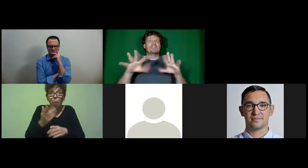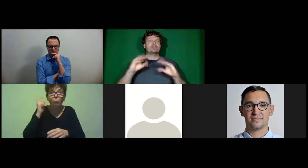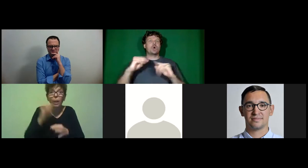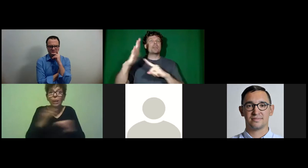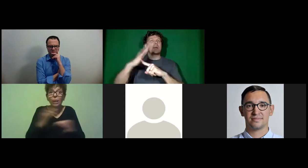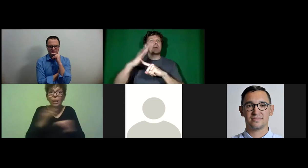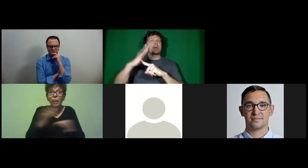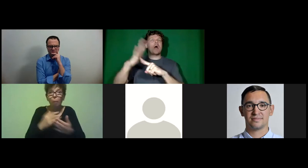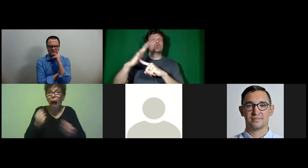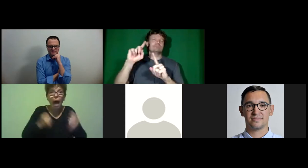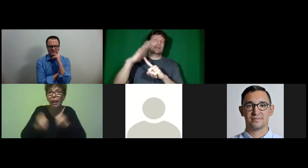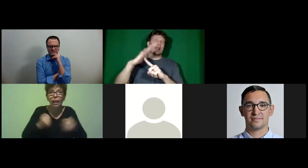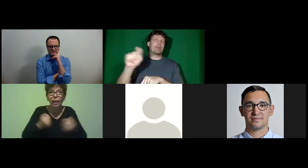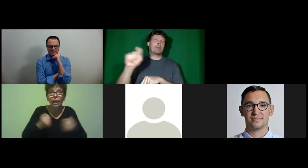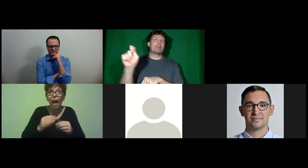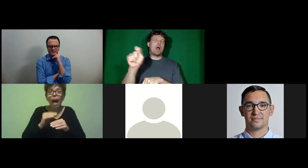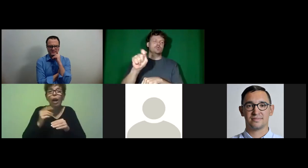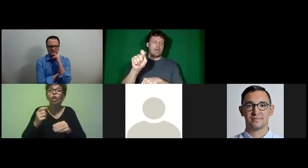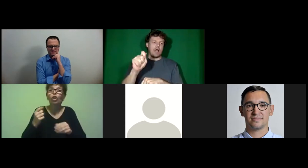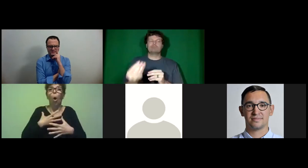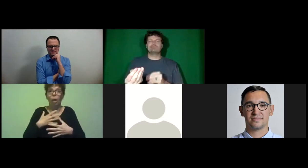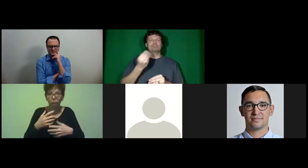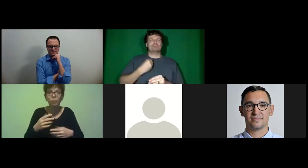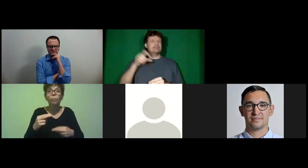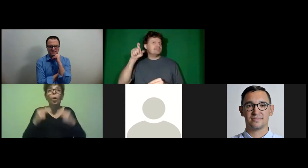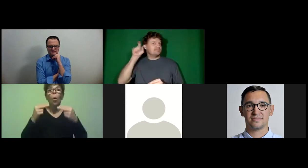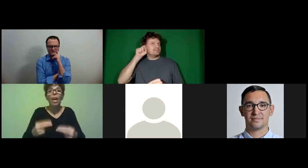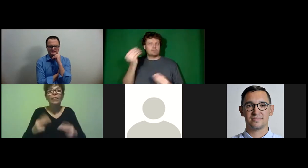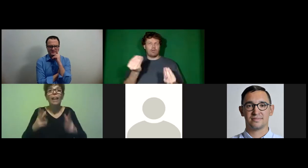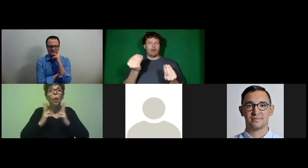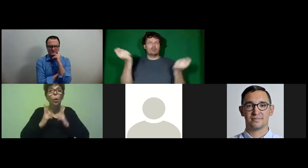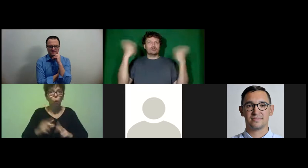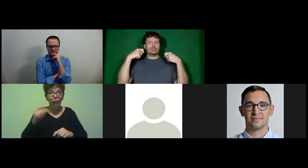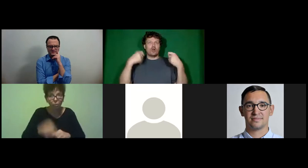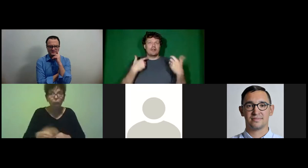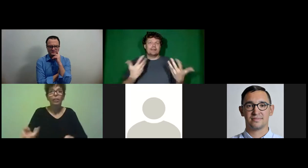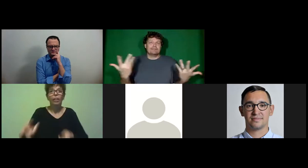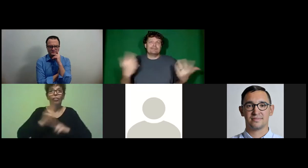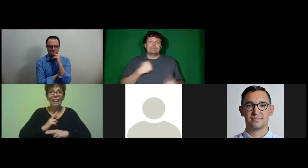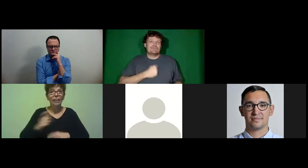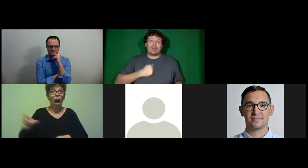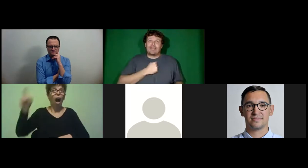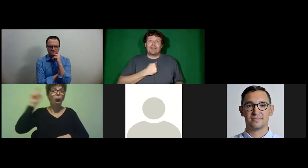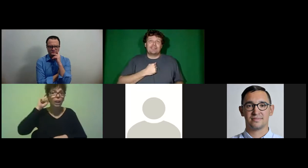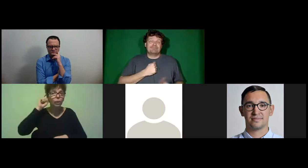was not able to hear anything. But then they did call a timeout and they gave me my hearing aid. But